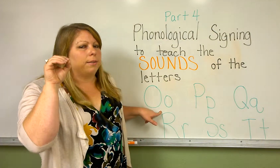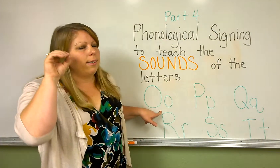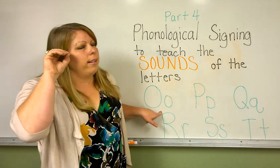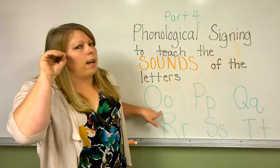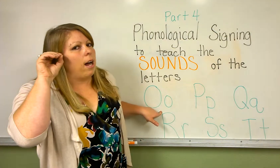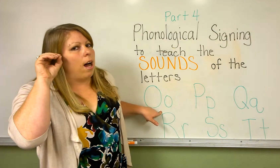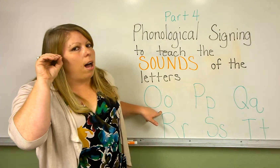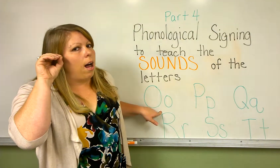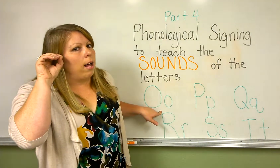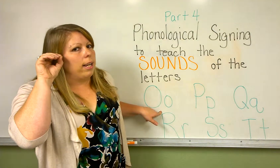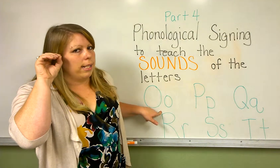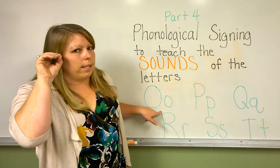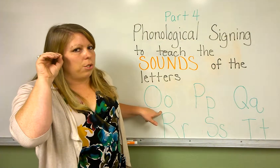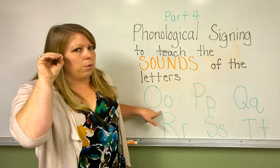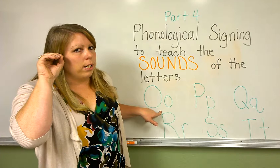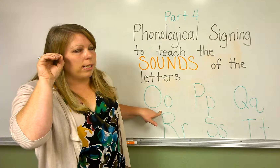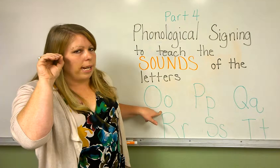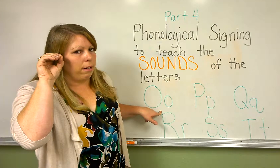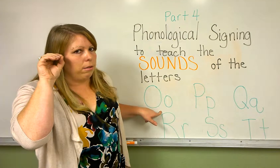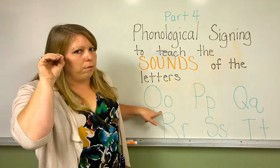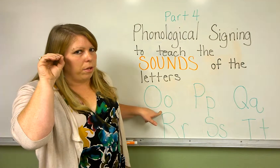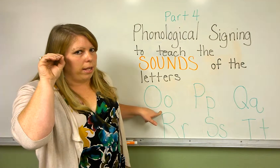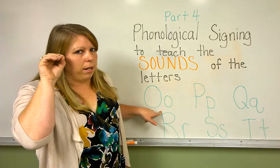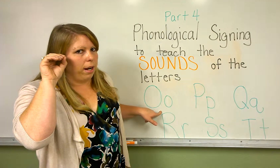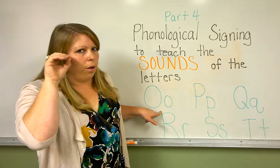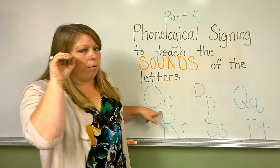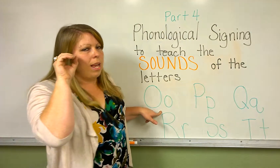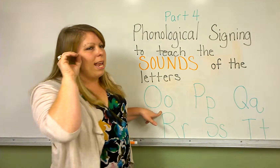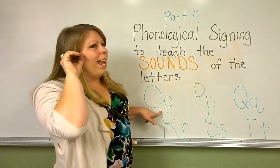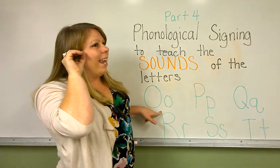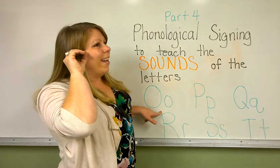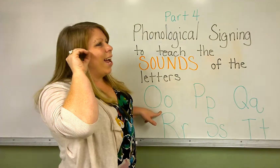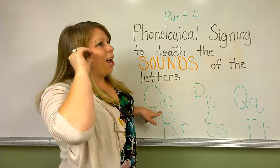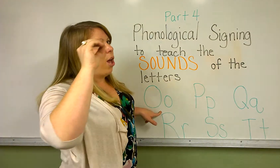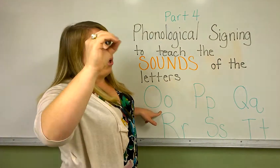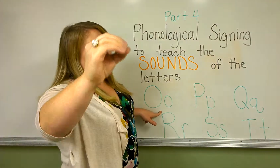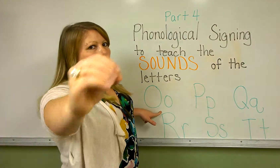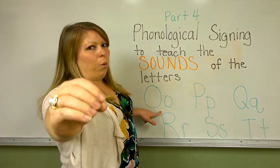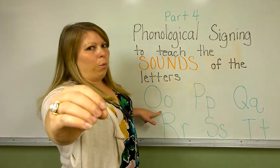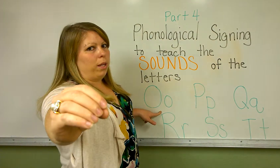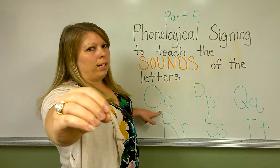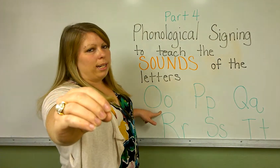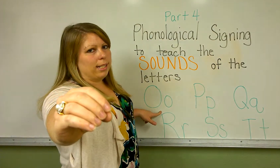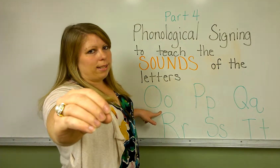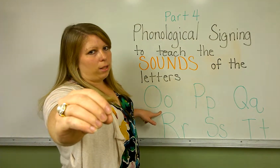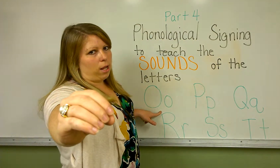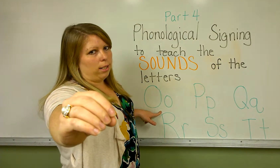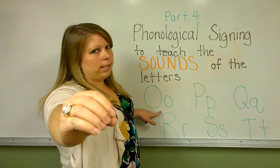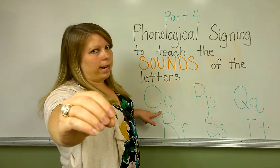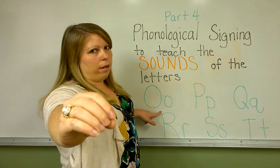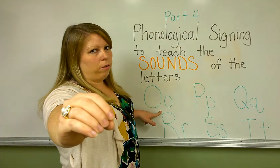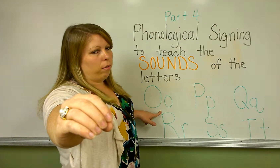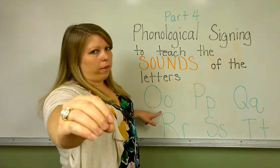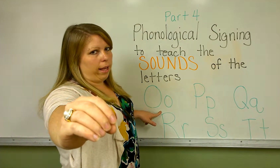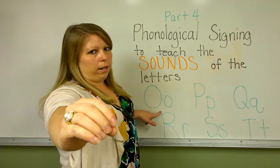sounds. Ah is the short sound for the letter O, and O is the long sound for the letter